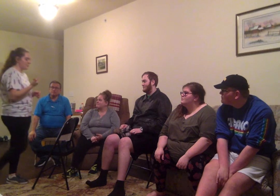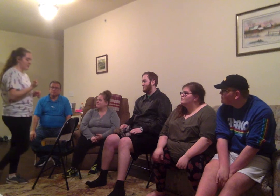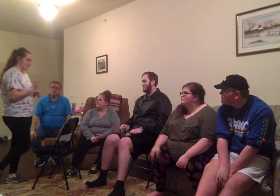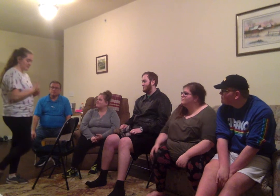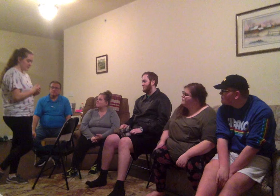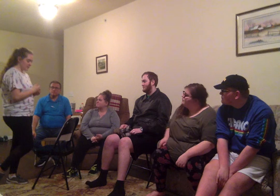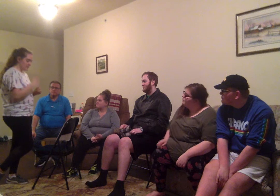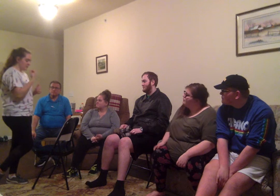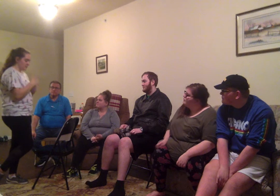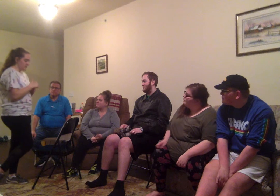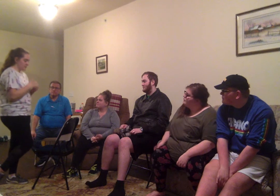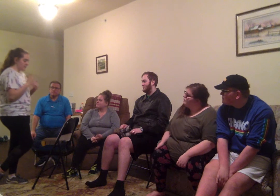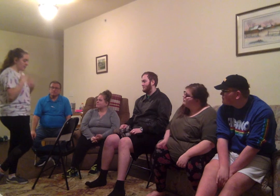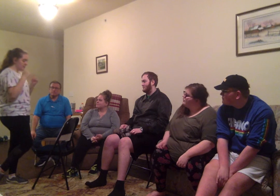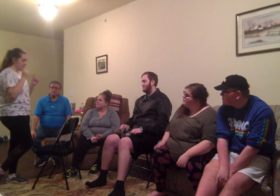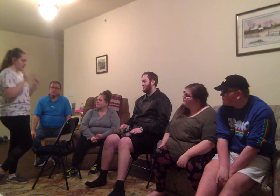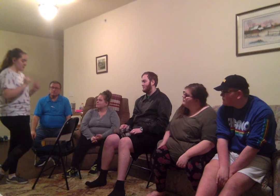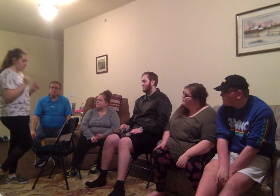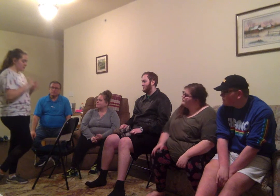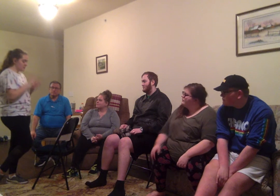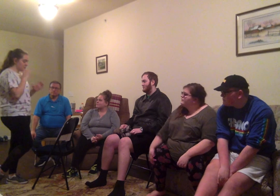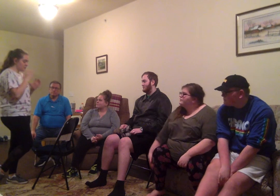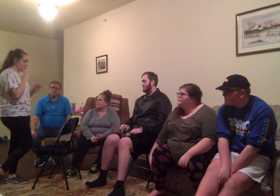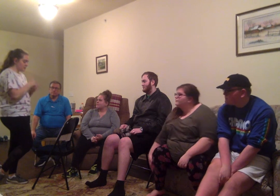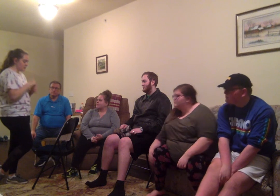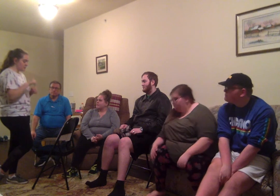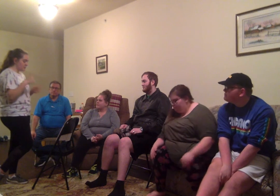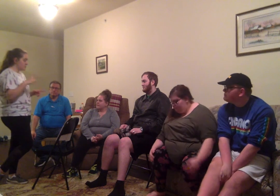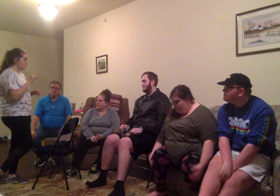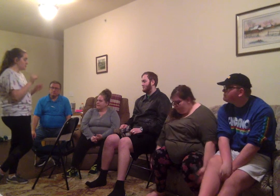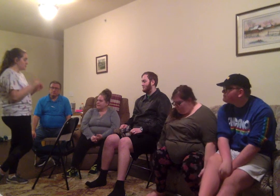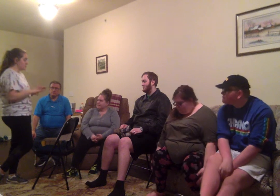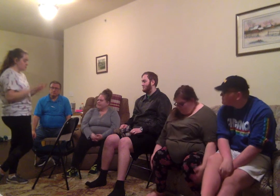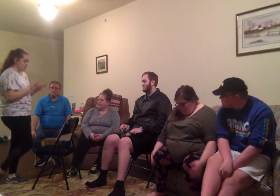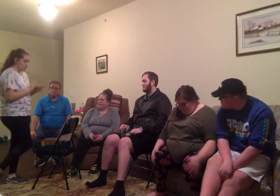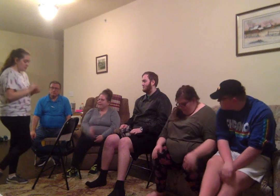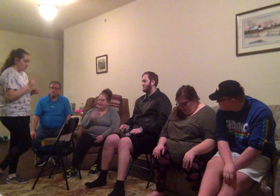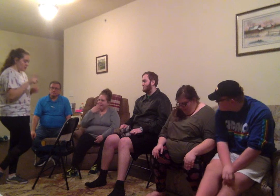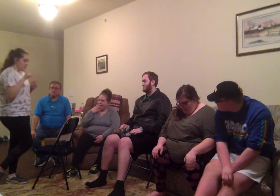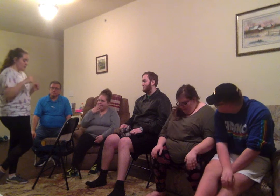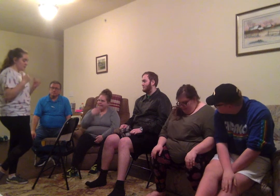bit. Remember, having the ability to communicate with other people is essential. You can